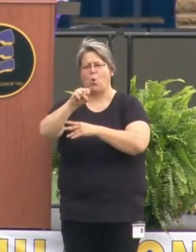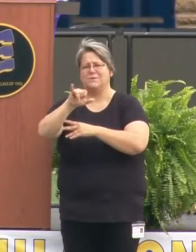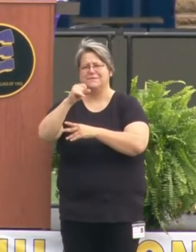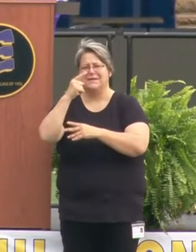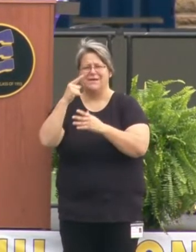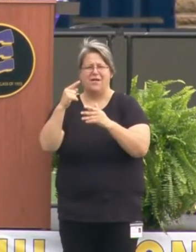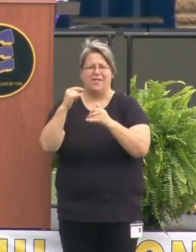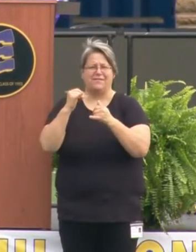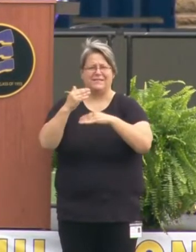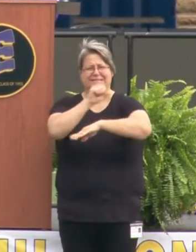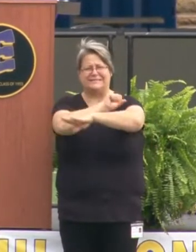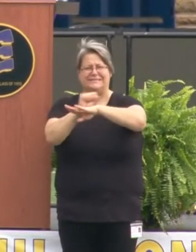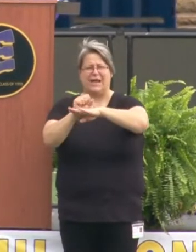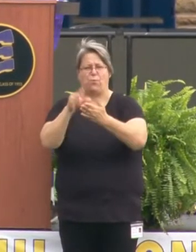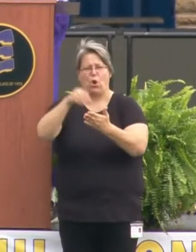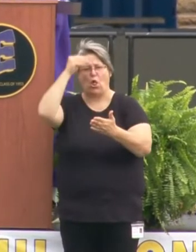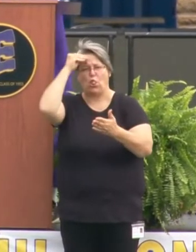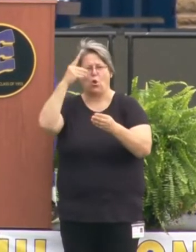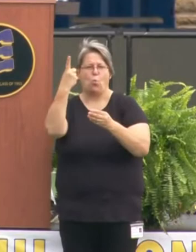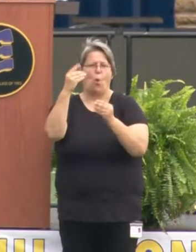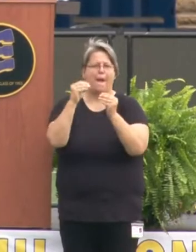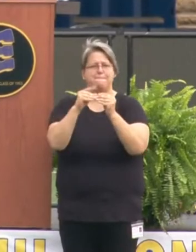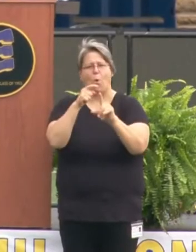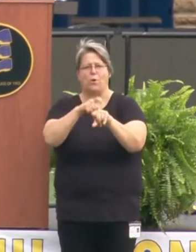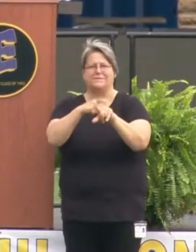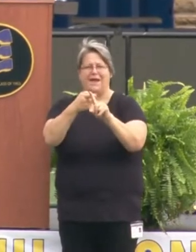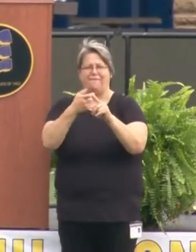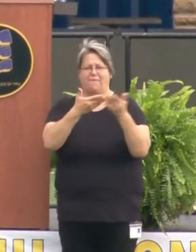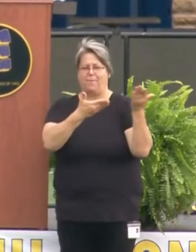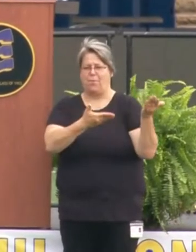her one last time.